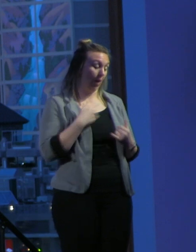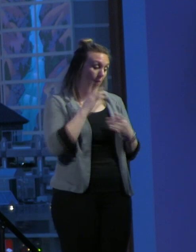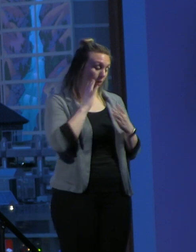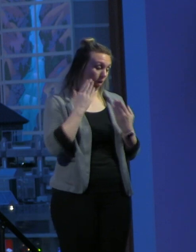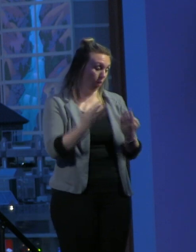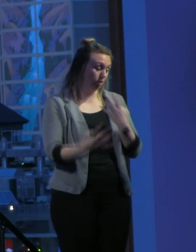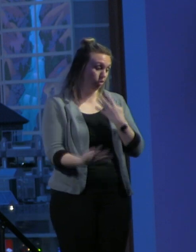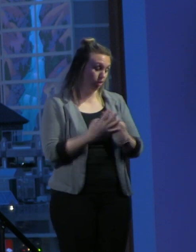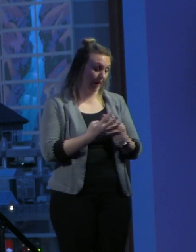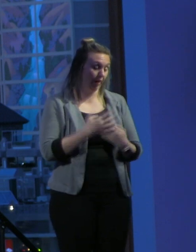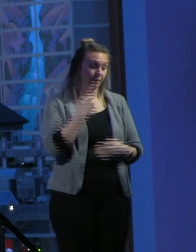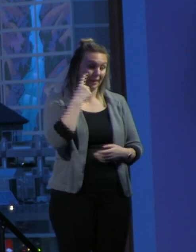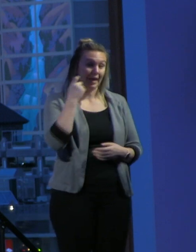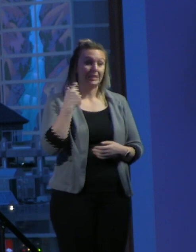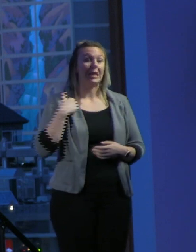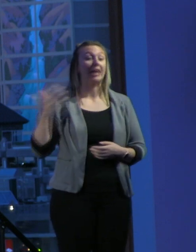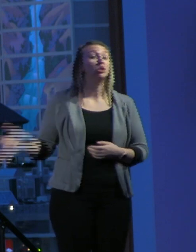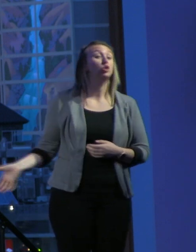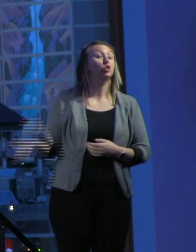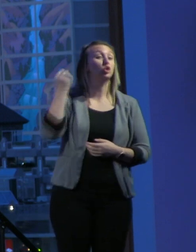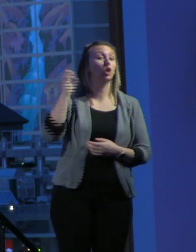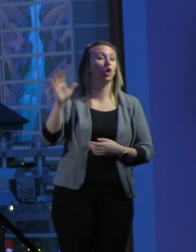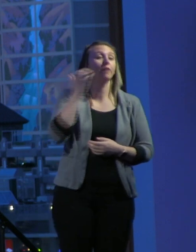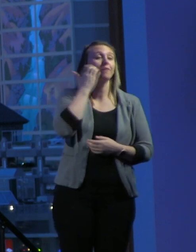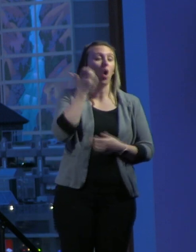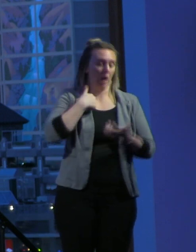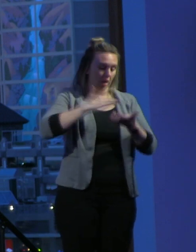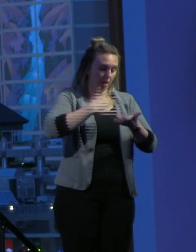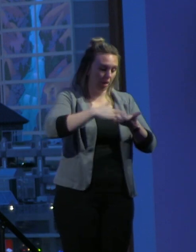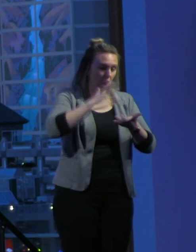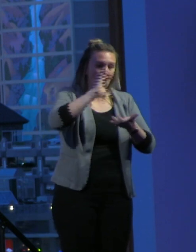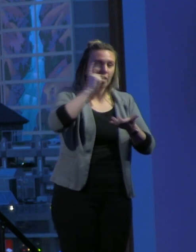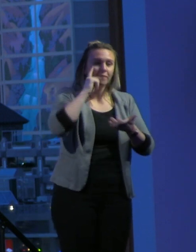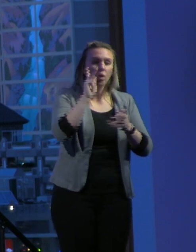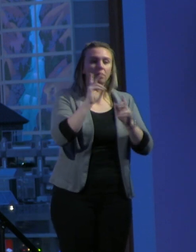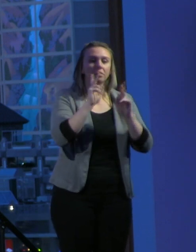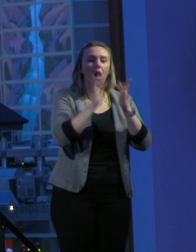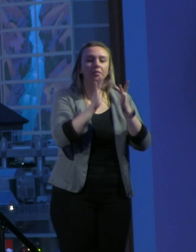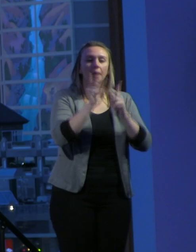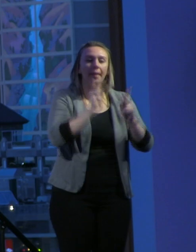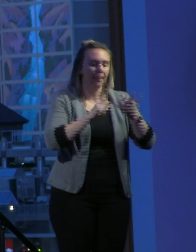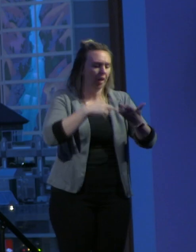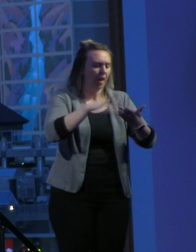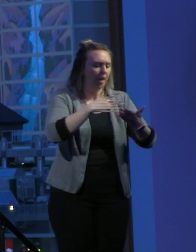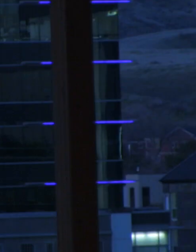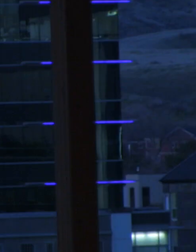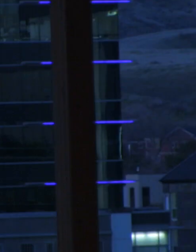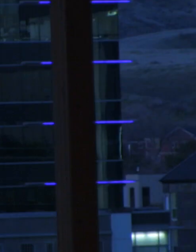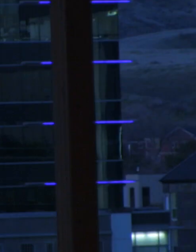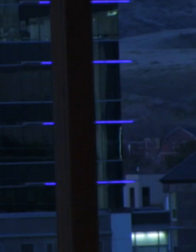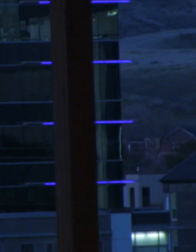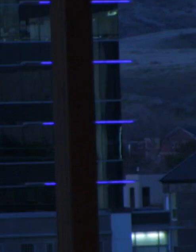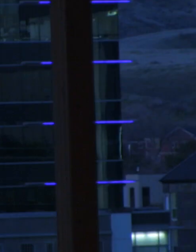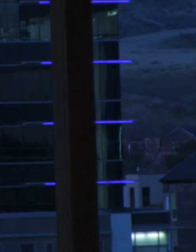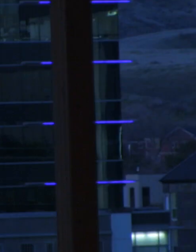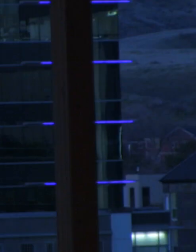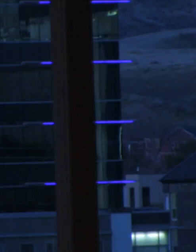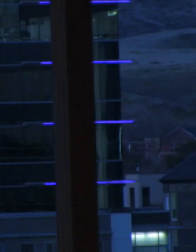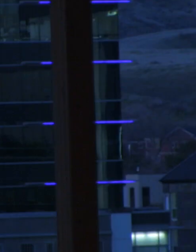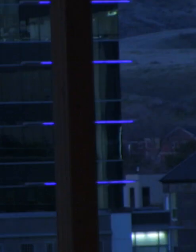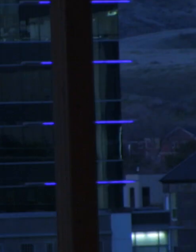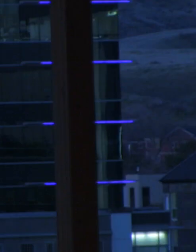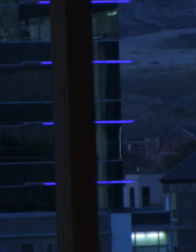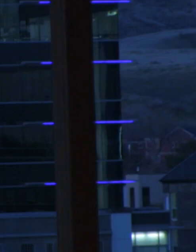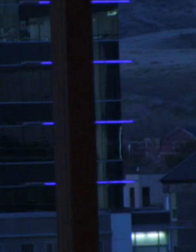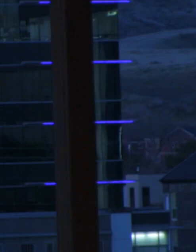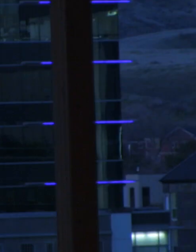because I ended up taking her phone and looking for contacts. And then eventually decided, you know what, I think that was the house. And so I pulled up to the house,